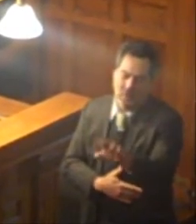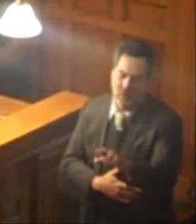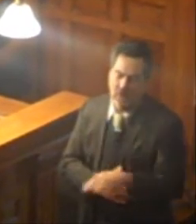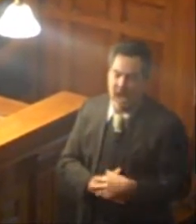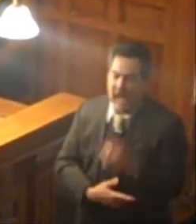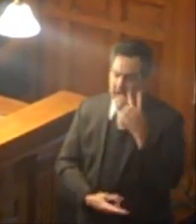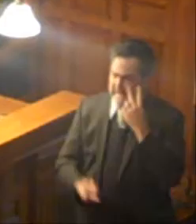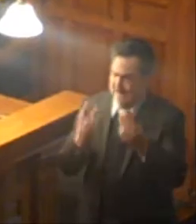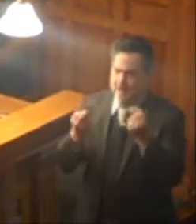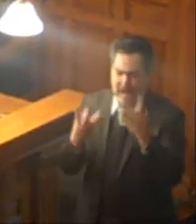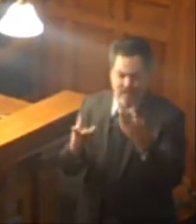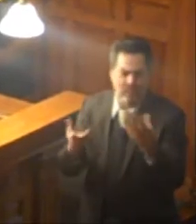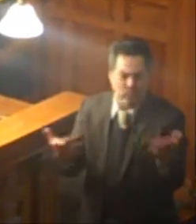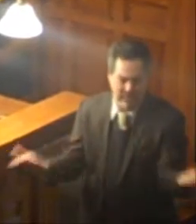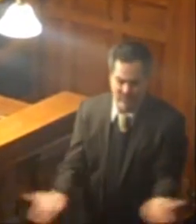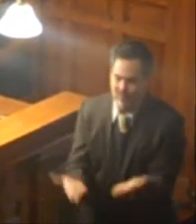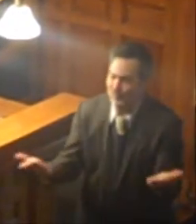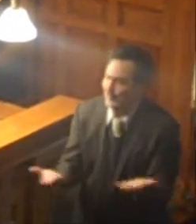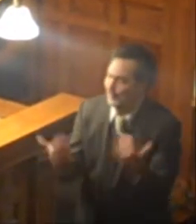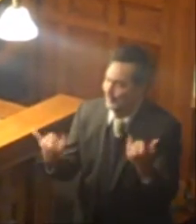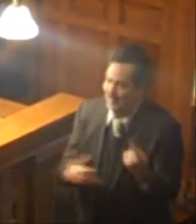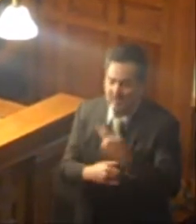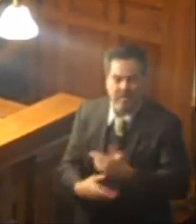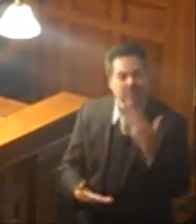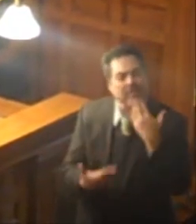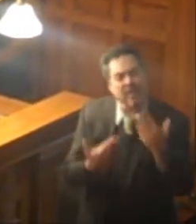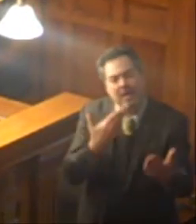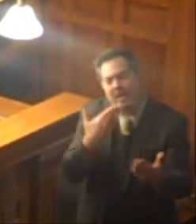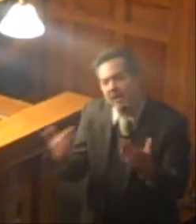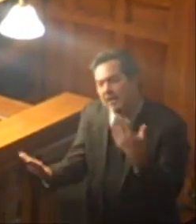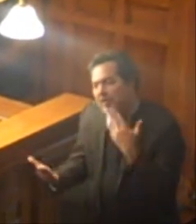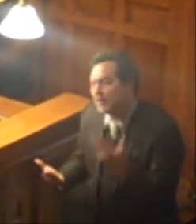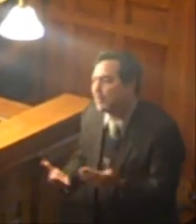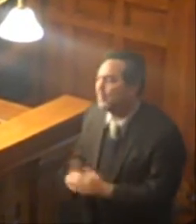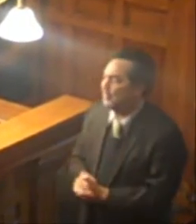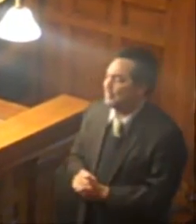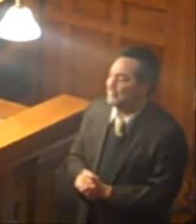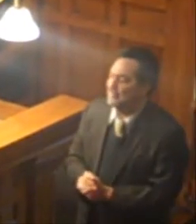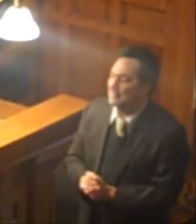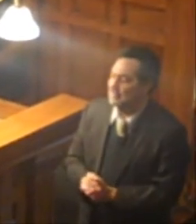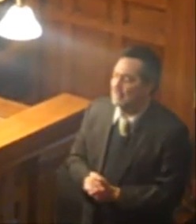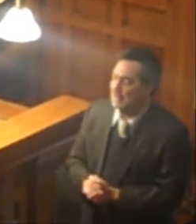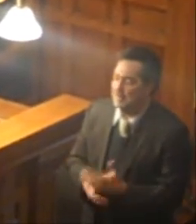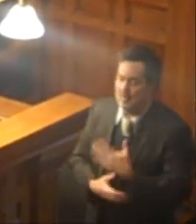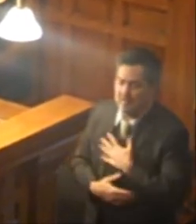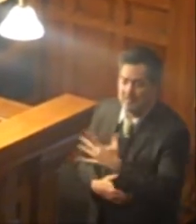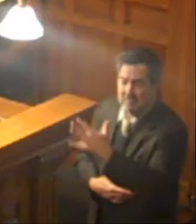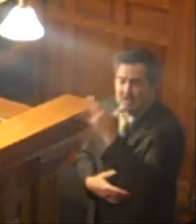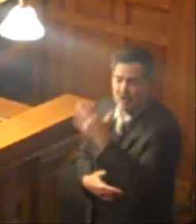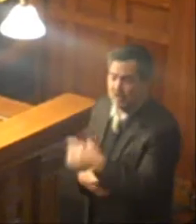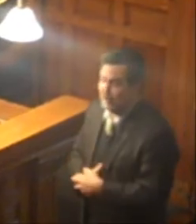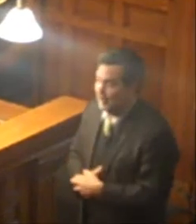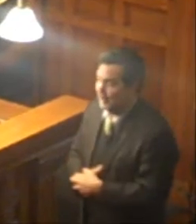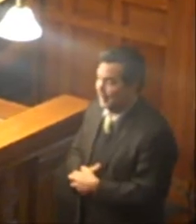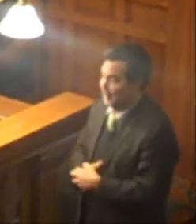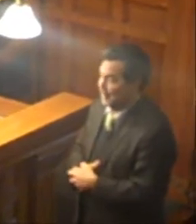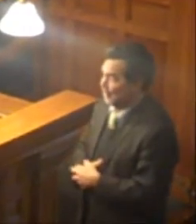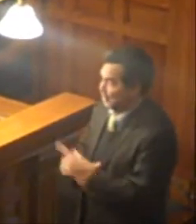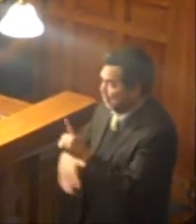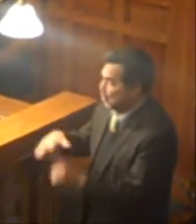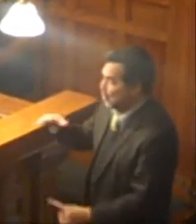I thank you for all that you have done. To my mother, you were here on time